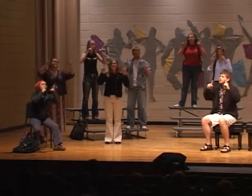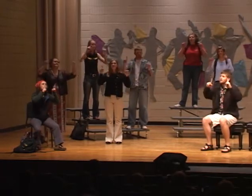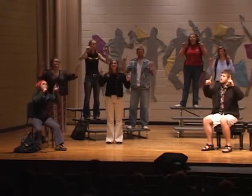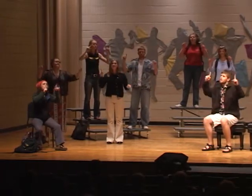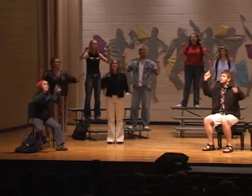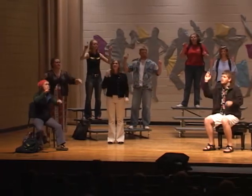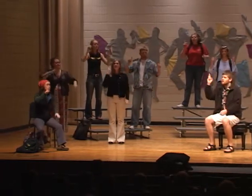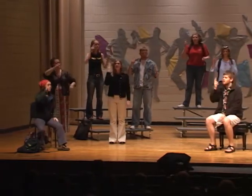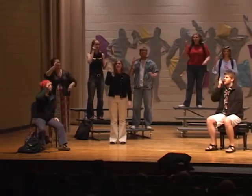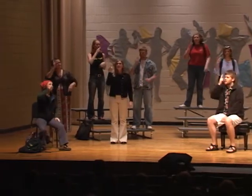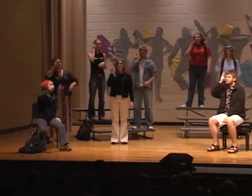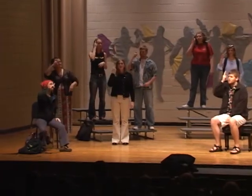are, and I'm suddenly